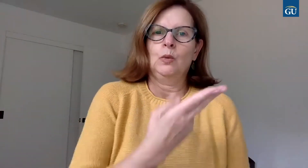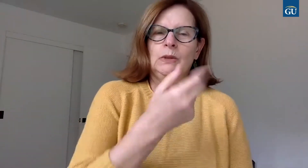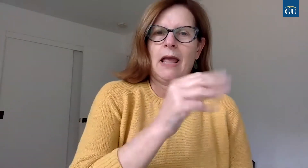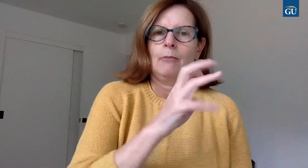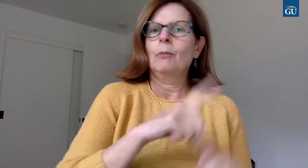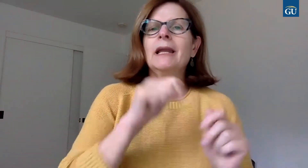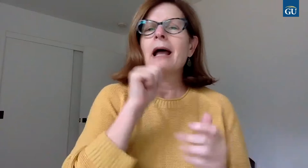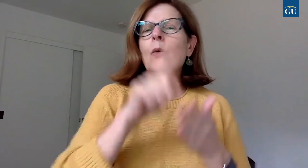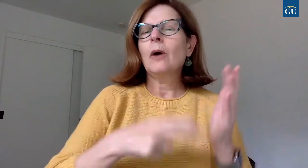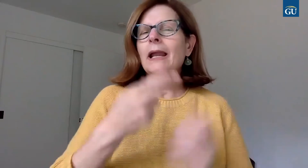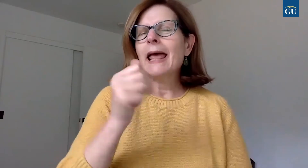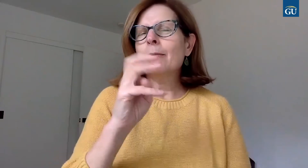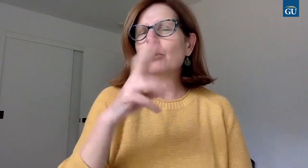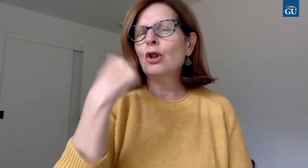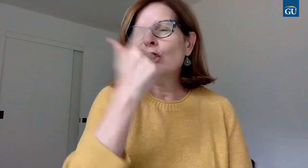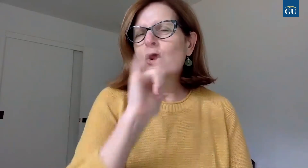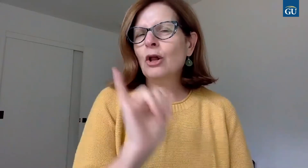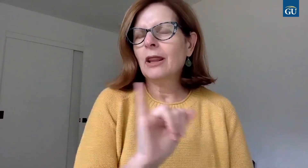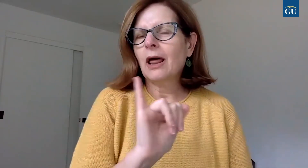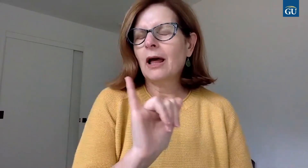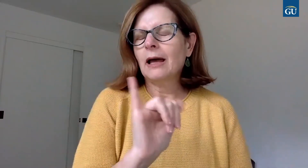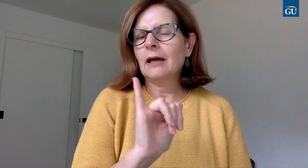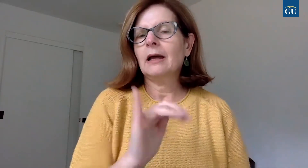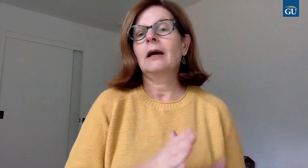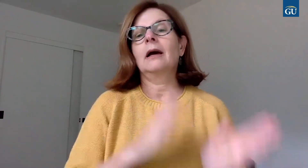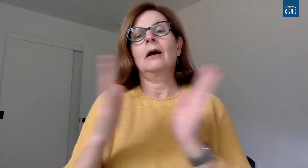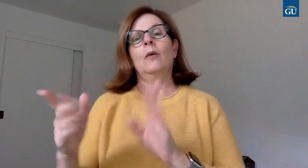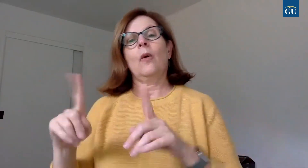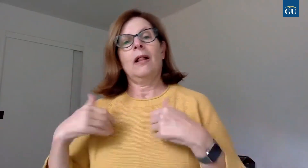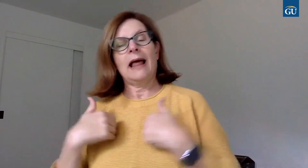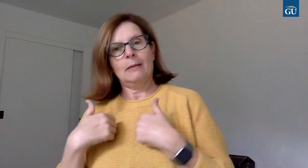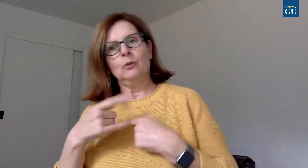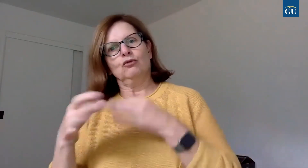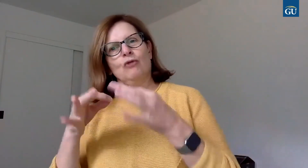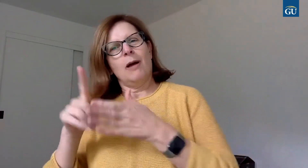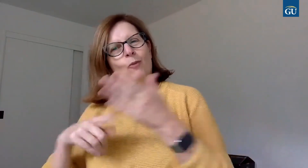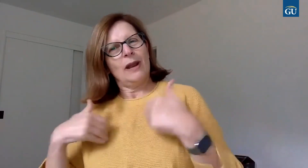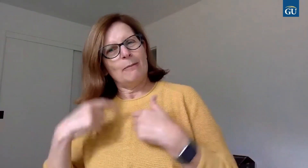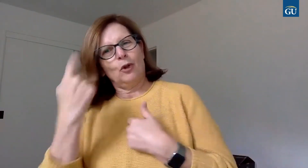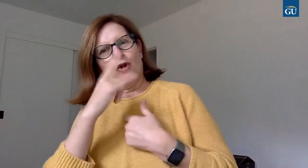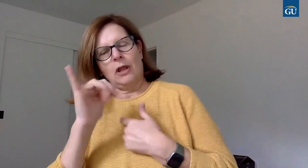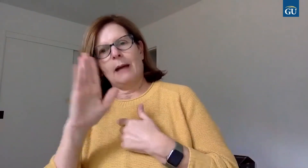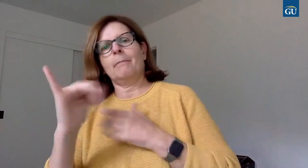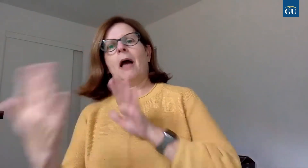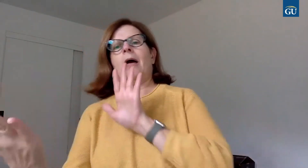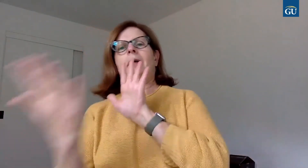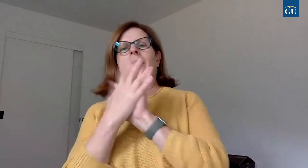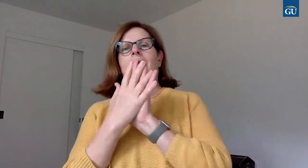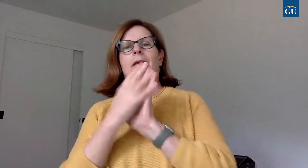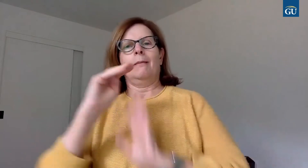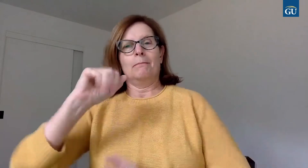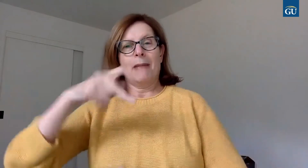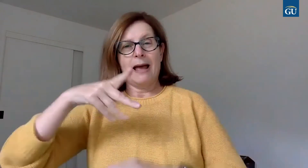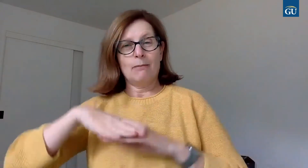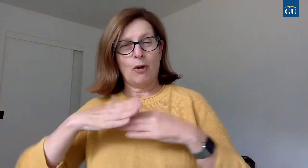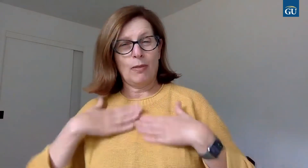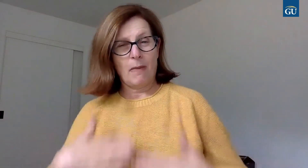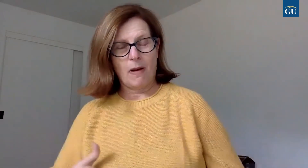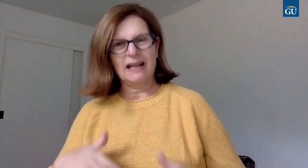to describe how to use it, but not what a hammer looks like. Whereas with animals, you are describing what they look like.